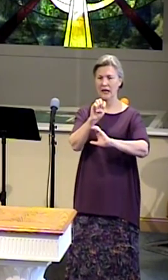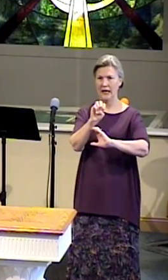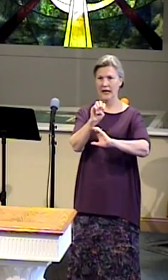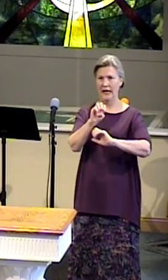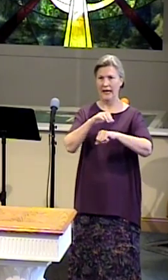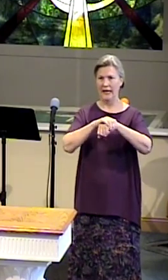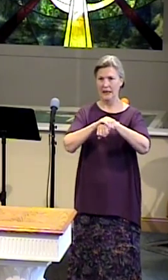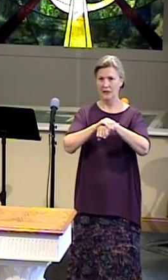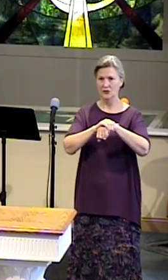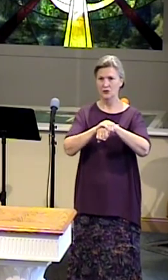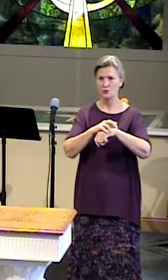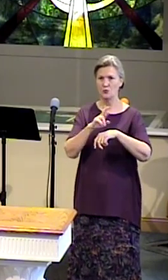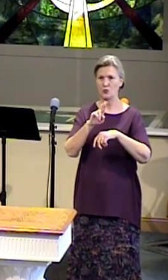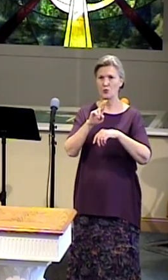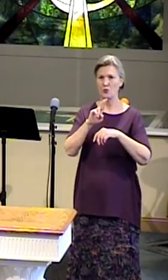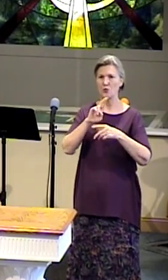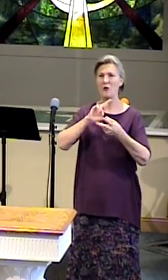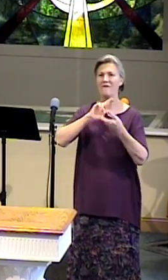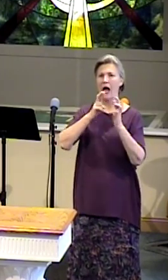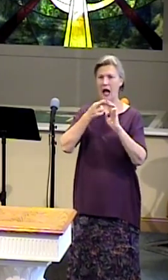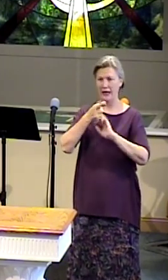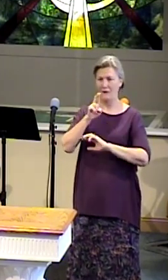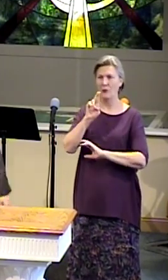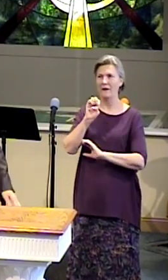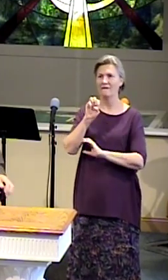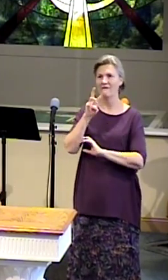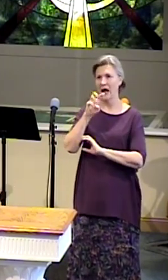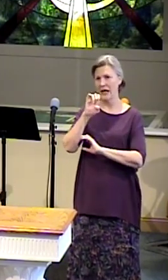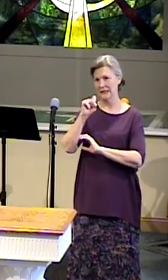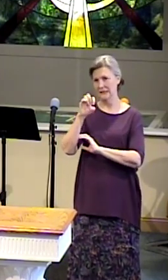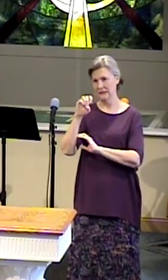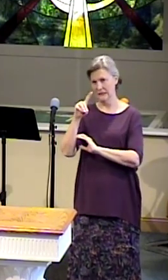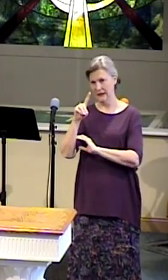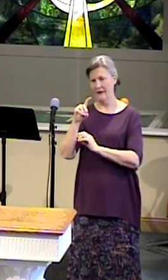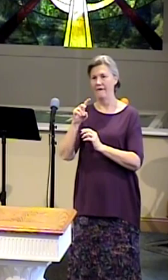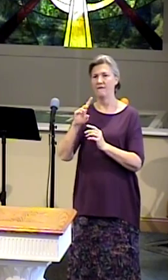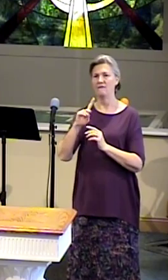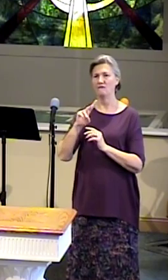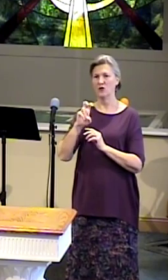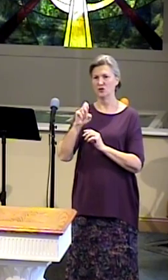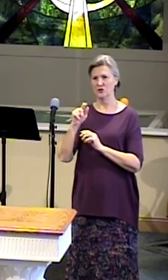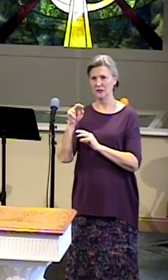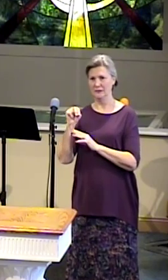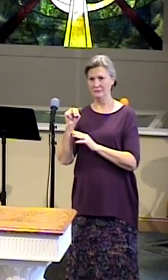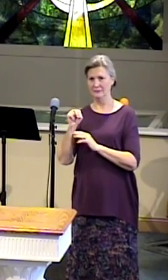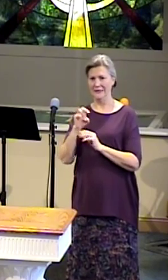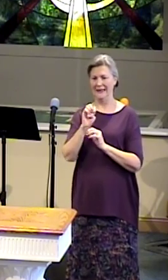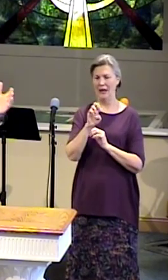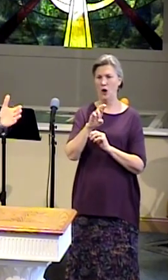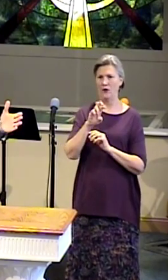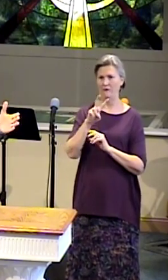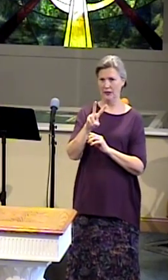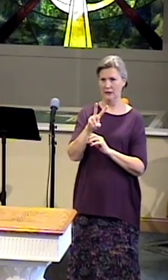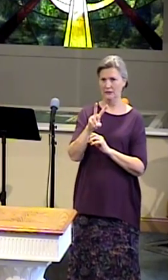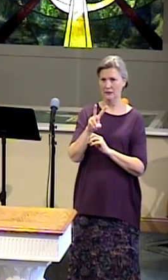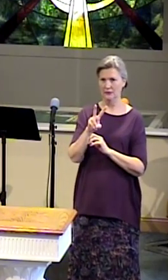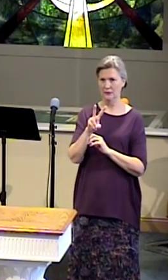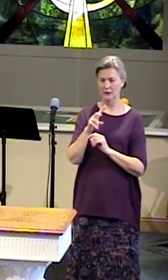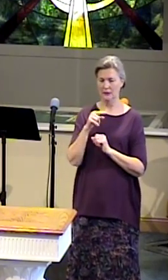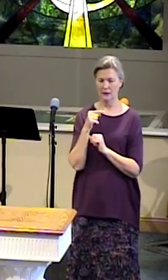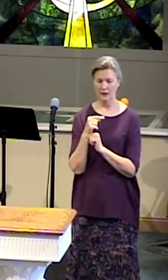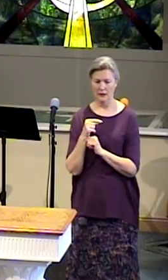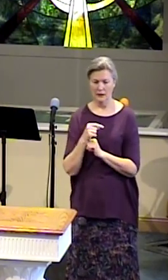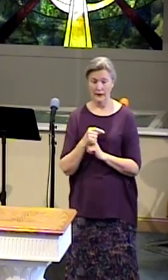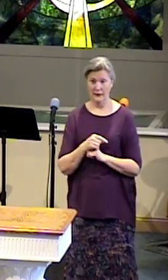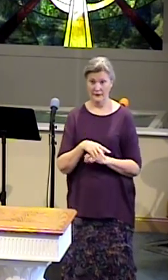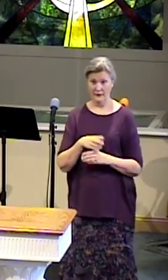based on what the eunuch said, he said, what is stopping me? What doth hinder me? What is